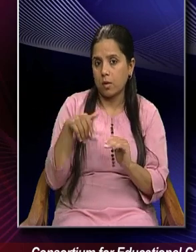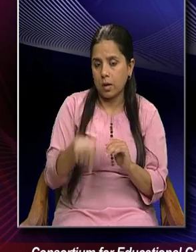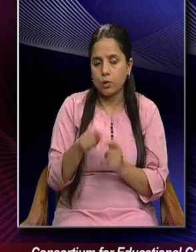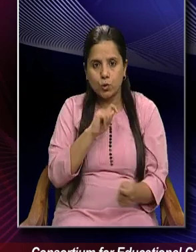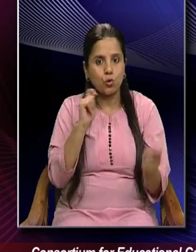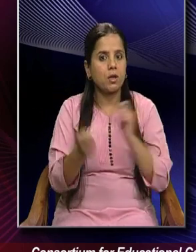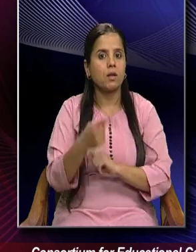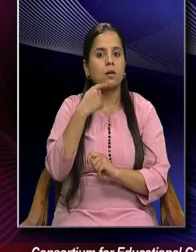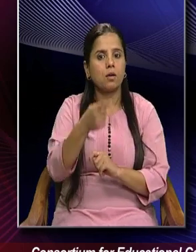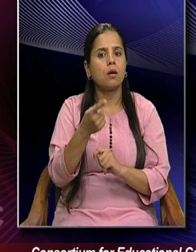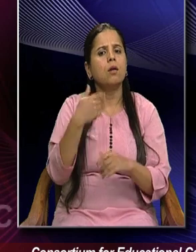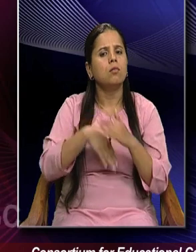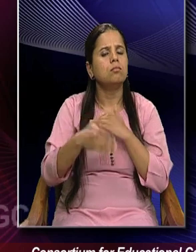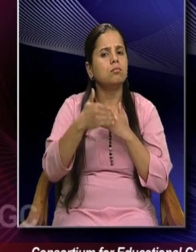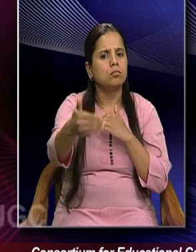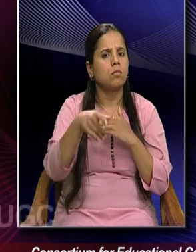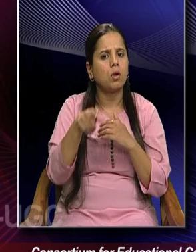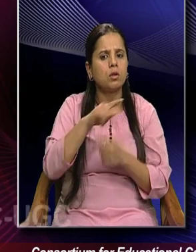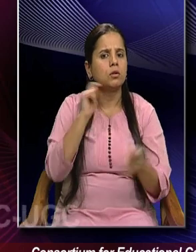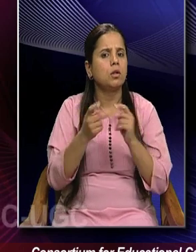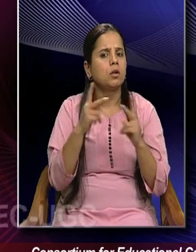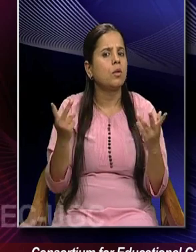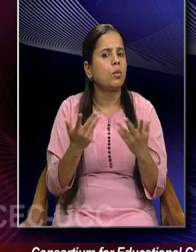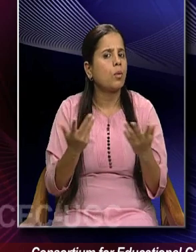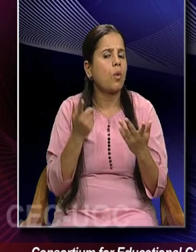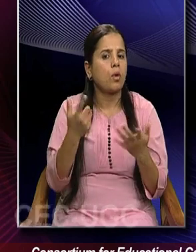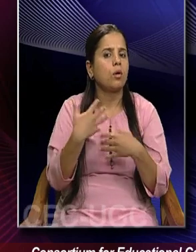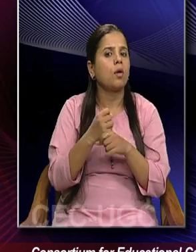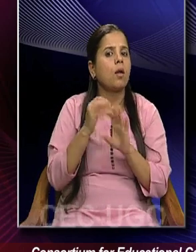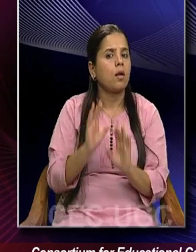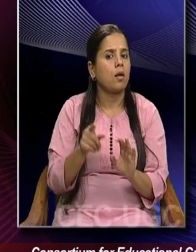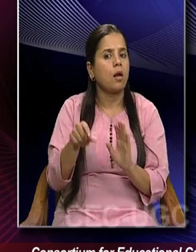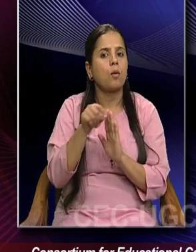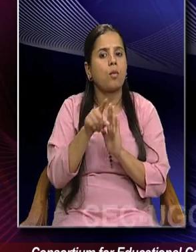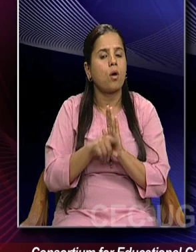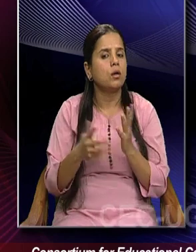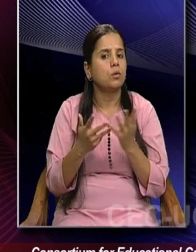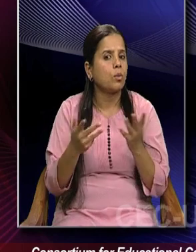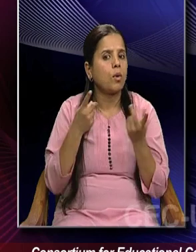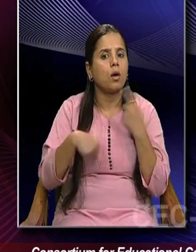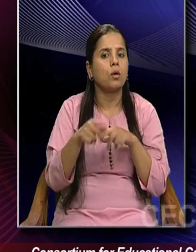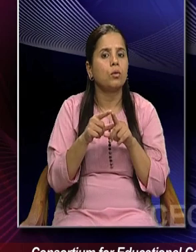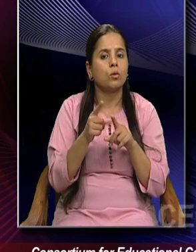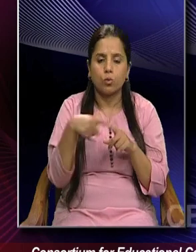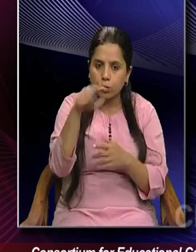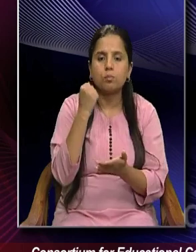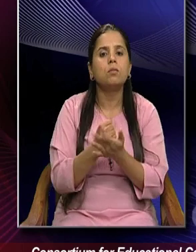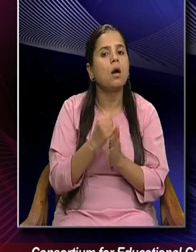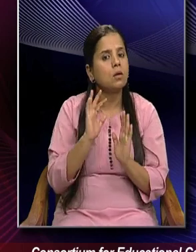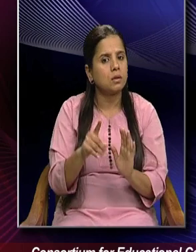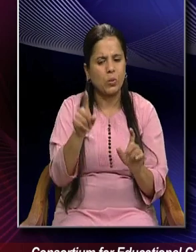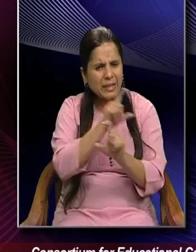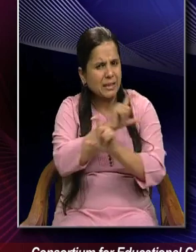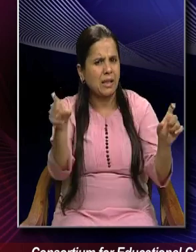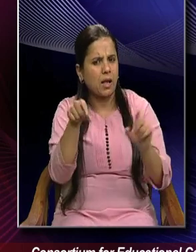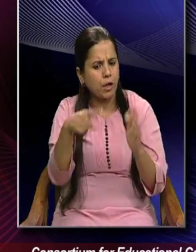reform underway. What are the reforms are being made? What are the policy level interventions? You have to be clear